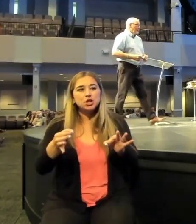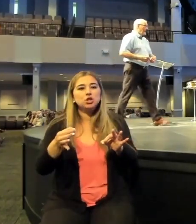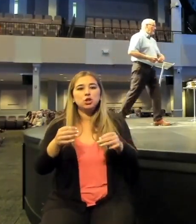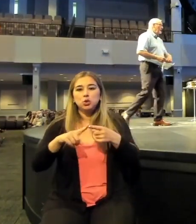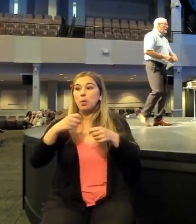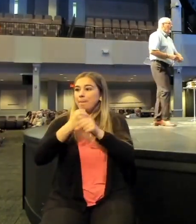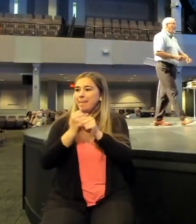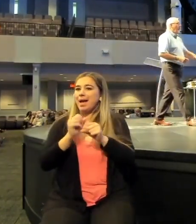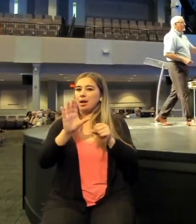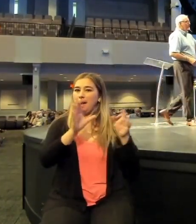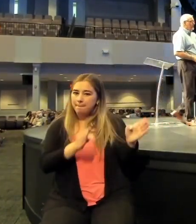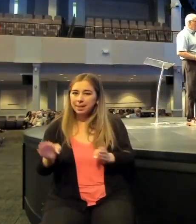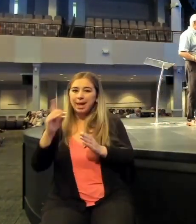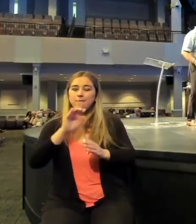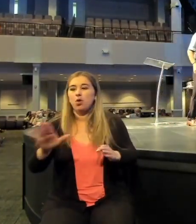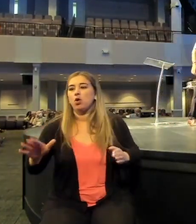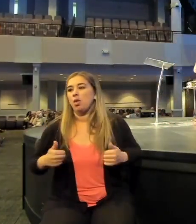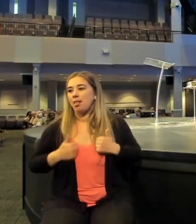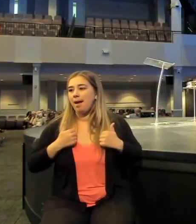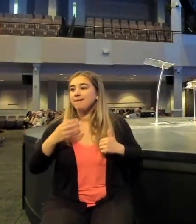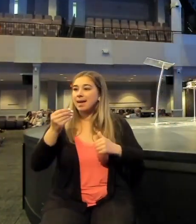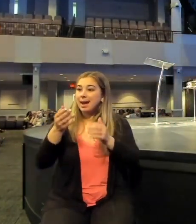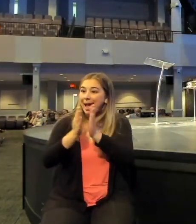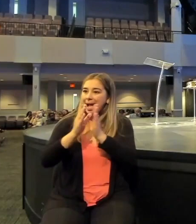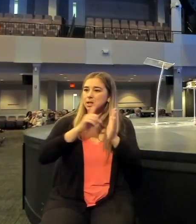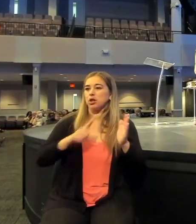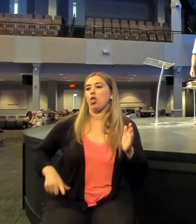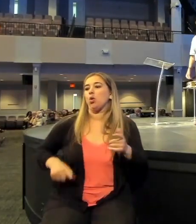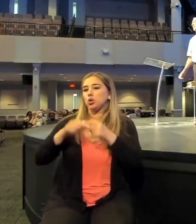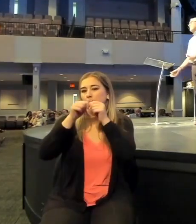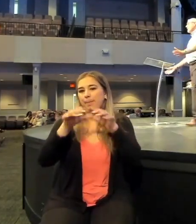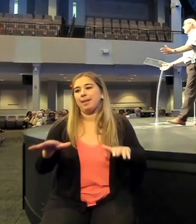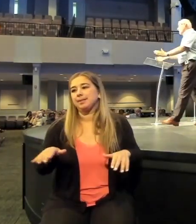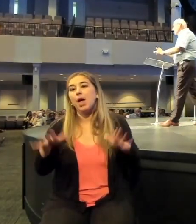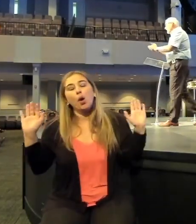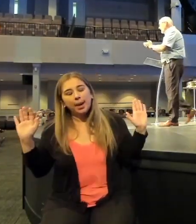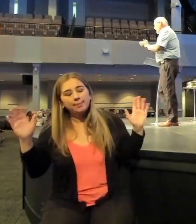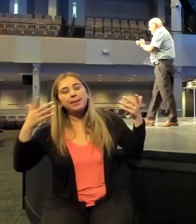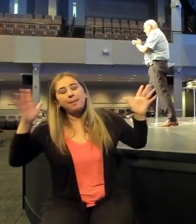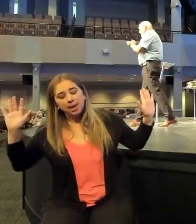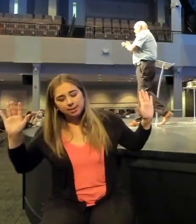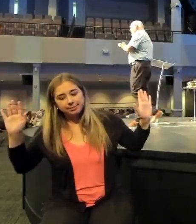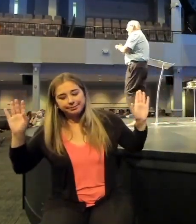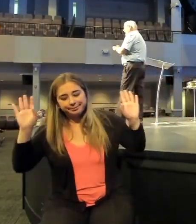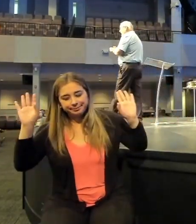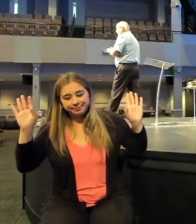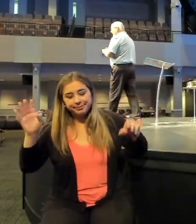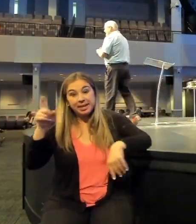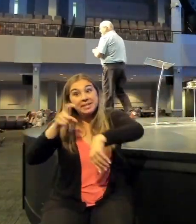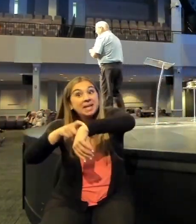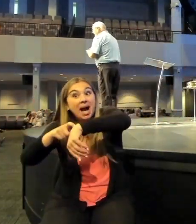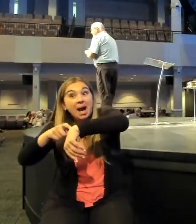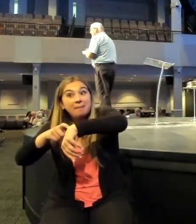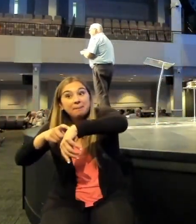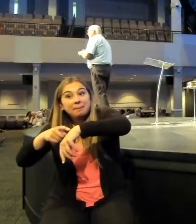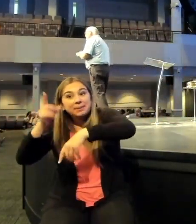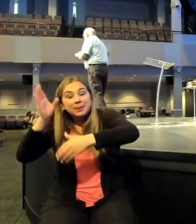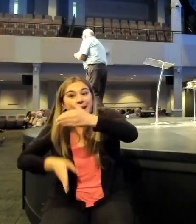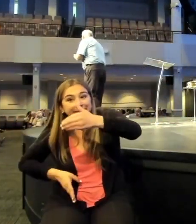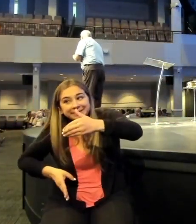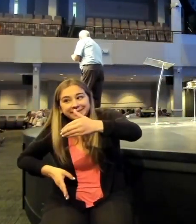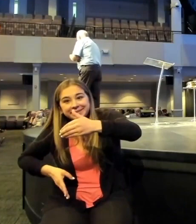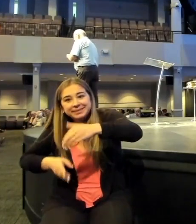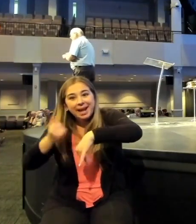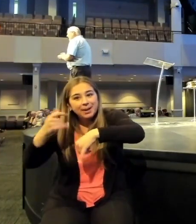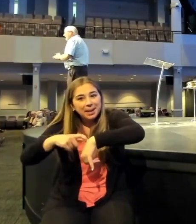a plan and ask the Lord to bless it. Okay, I'm done for the day. The time has come to a